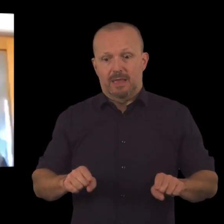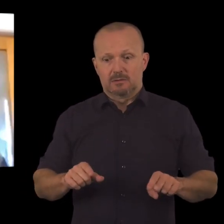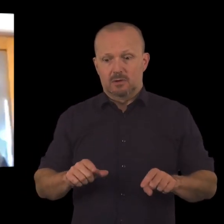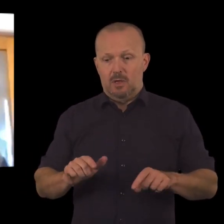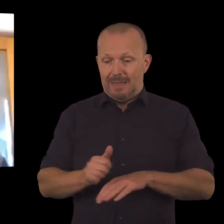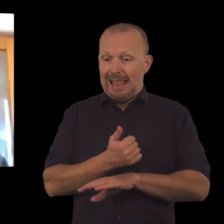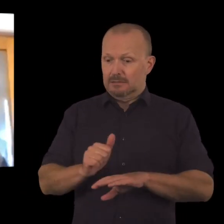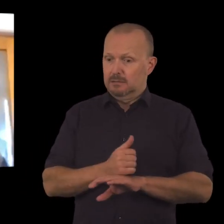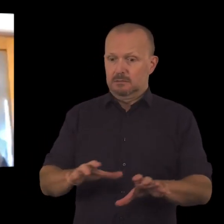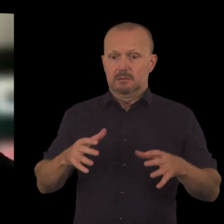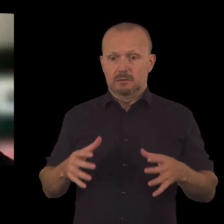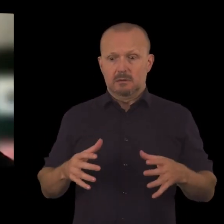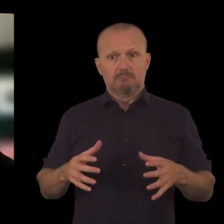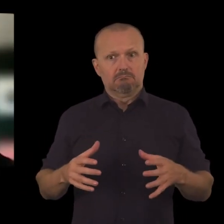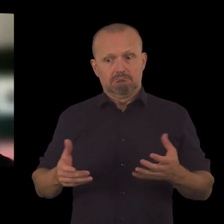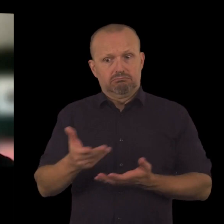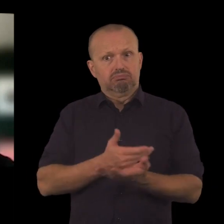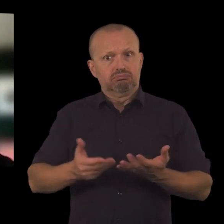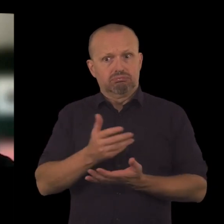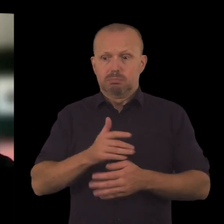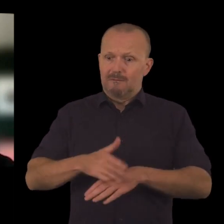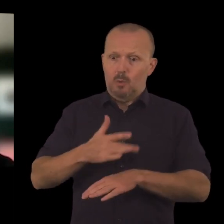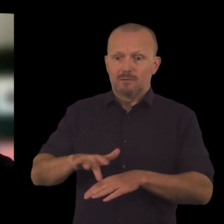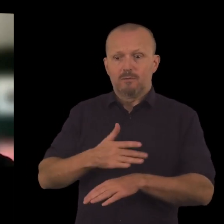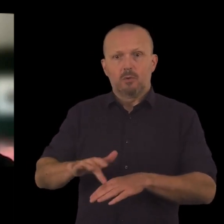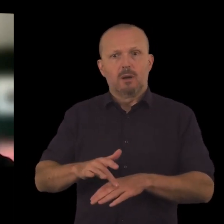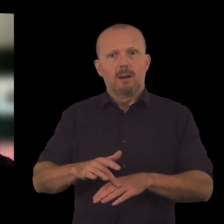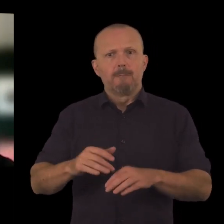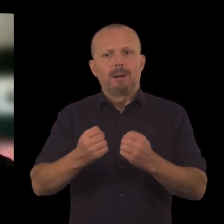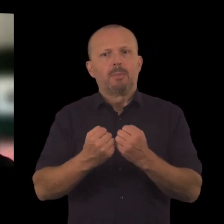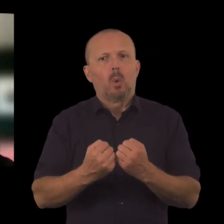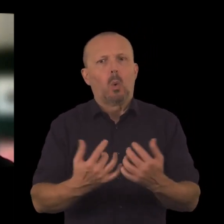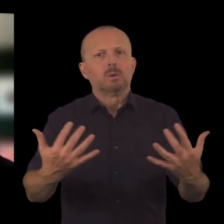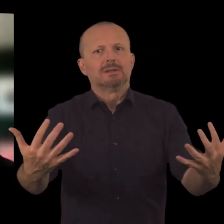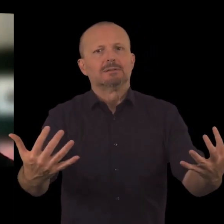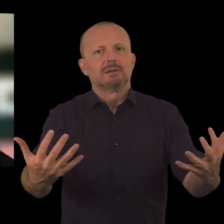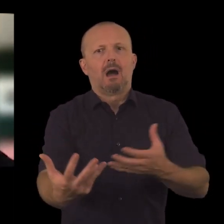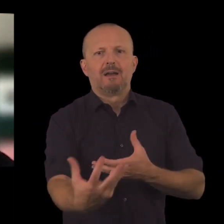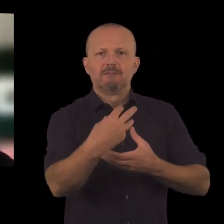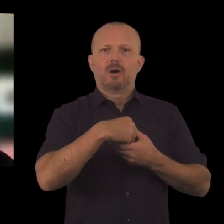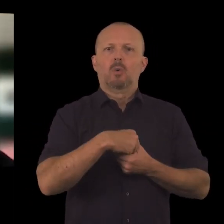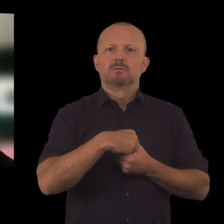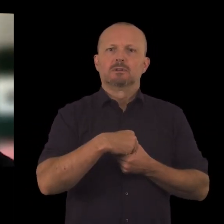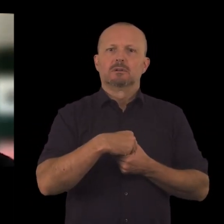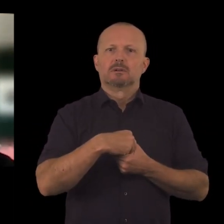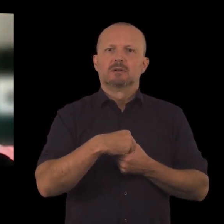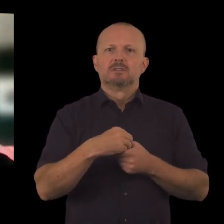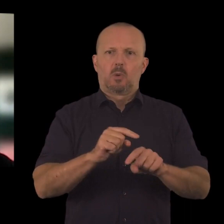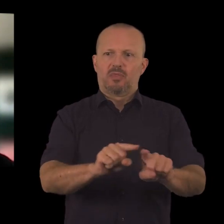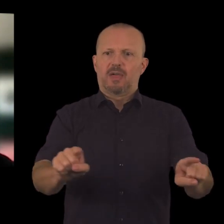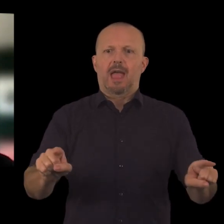So it has a whole bunch of different techniques that I won't go into here because it's not a theory of the